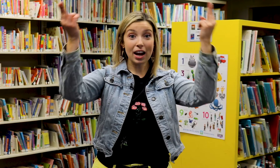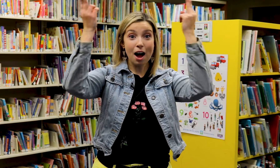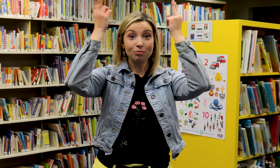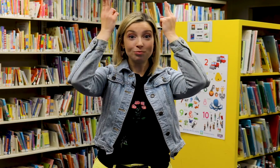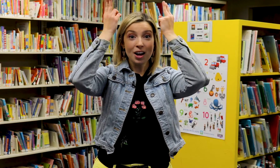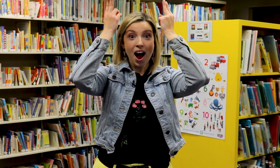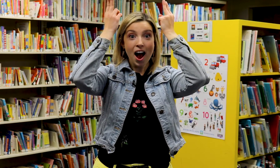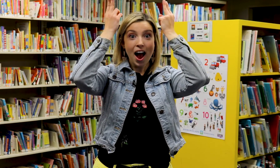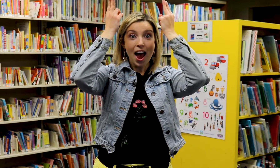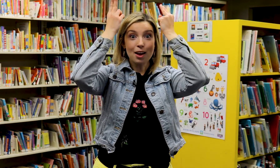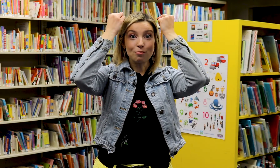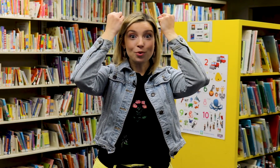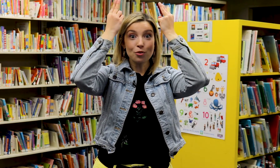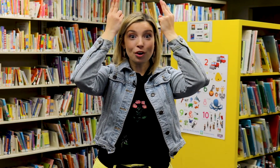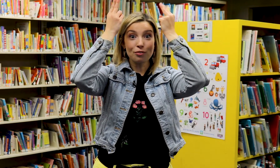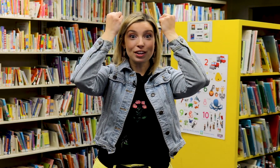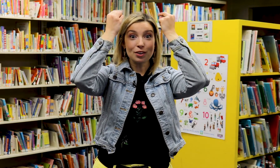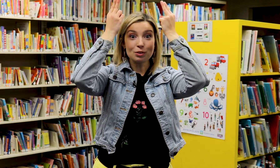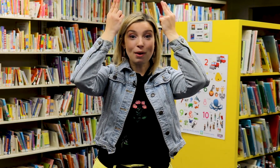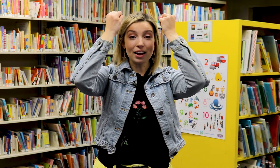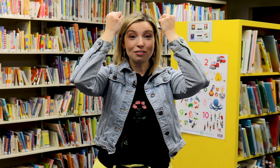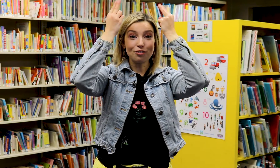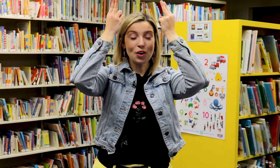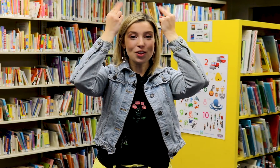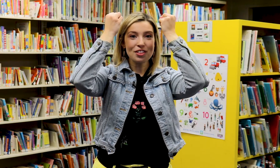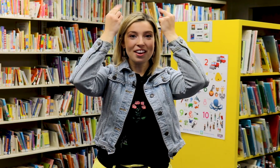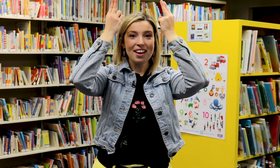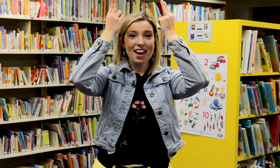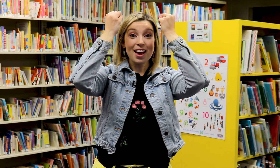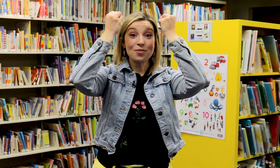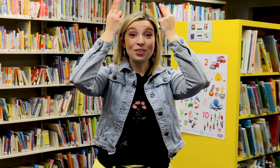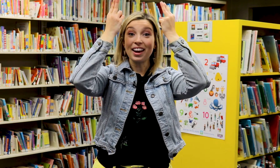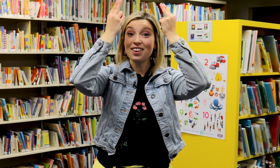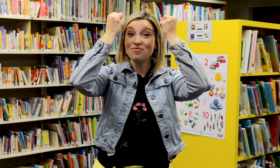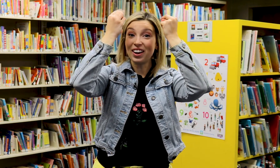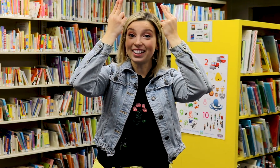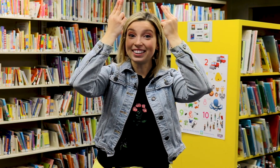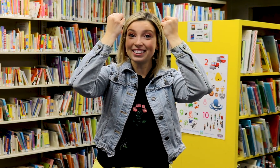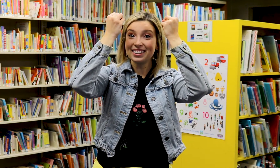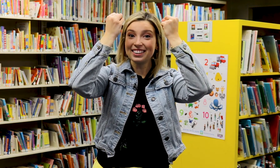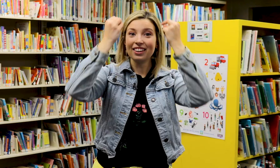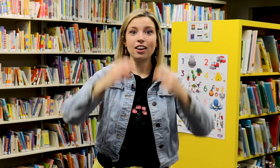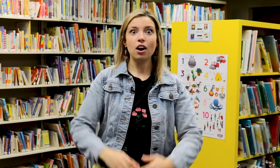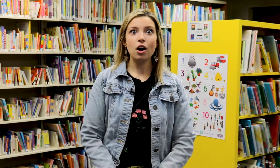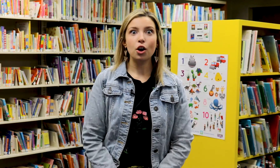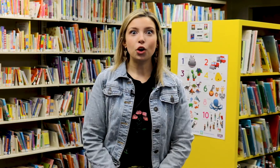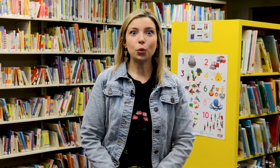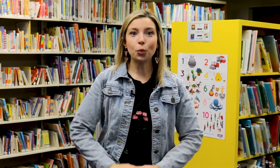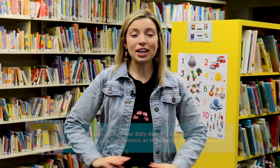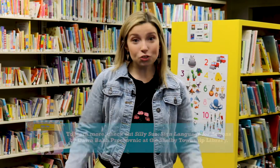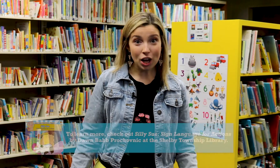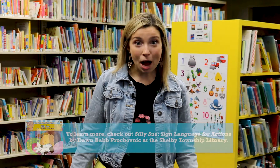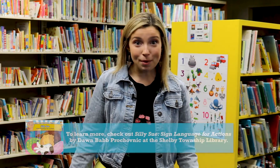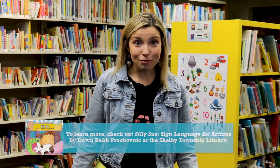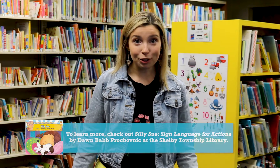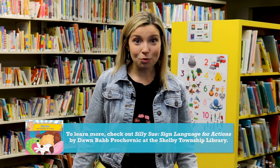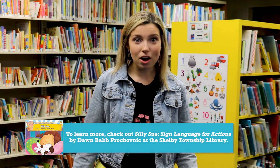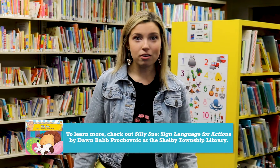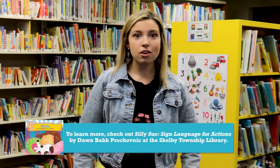up and move our fingers back and forth, and we have bunny. Great job, everyone.